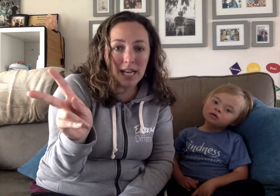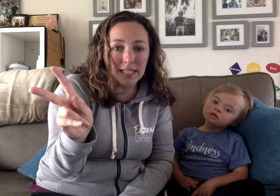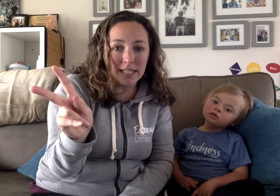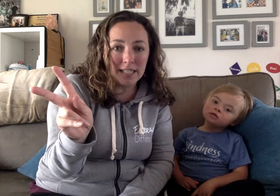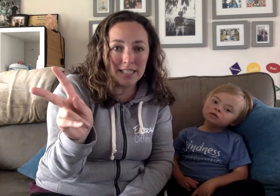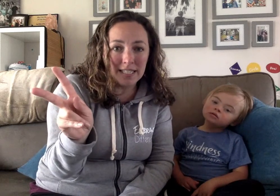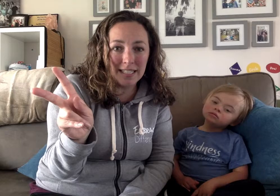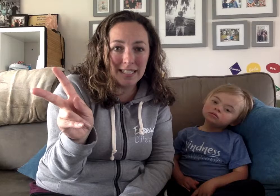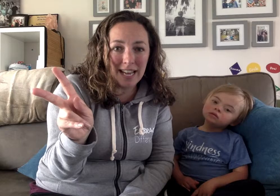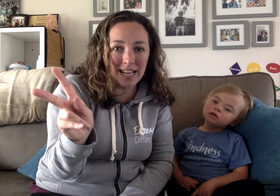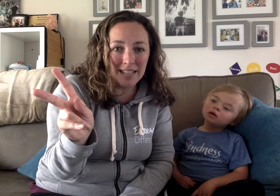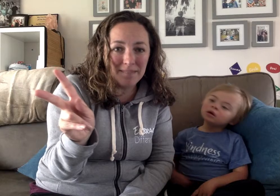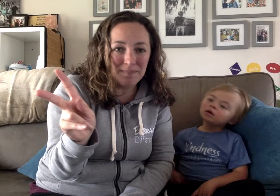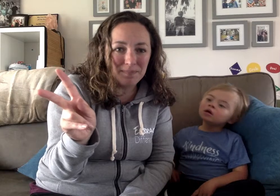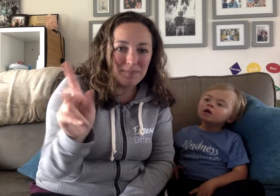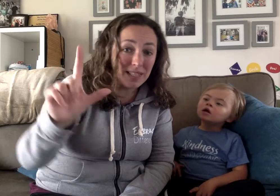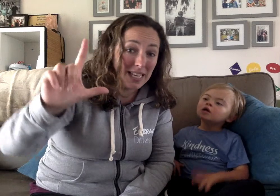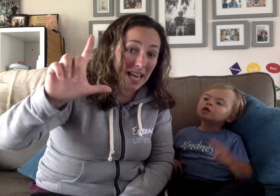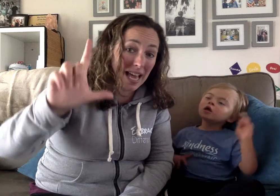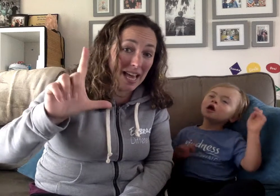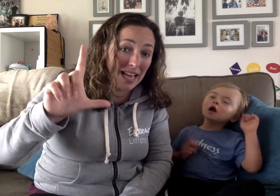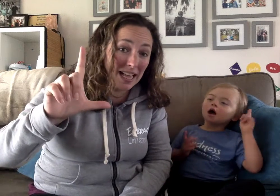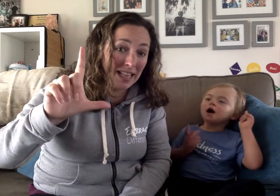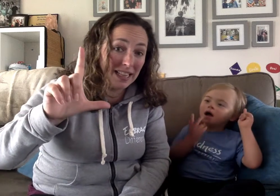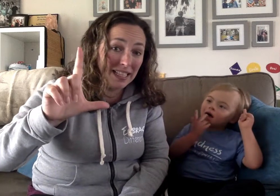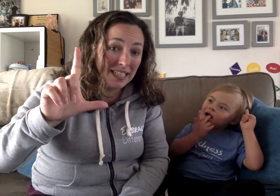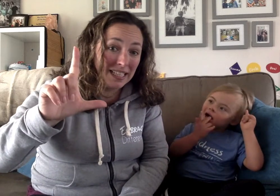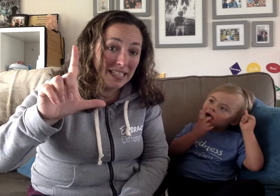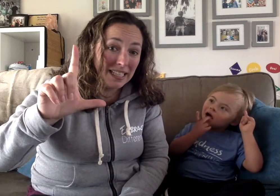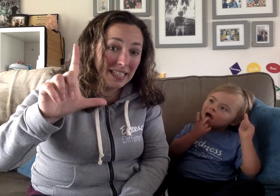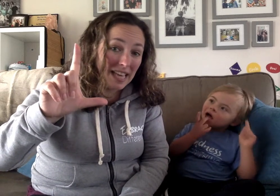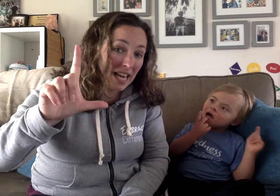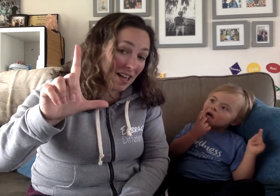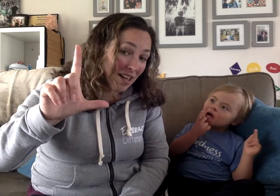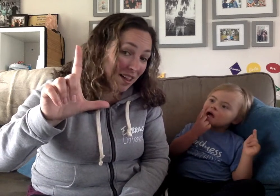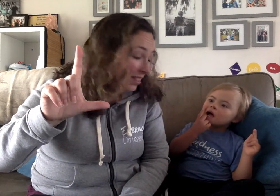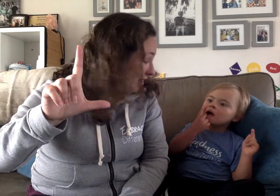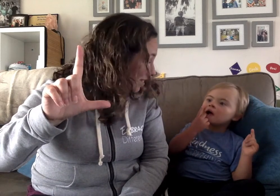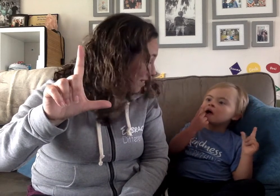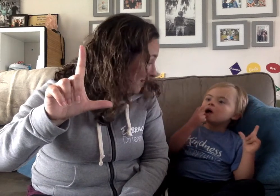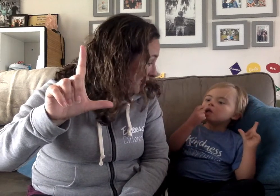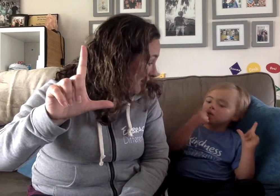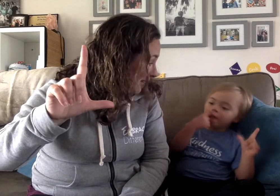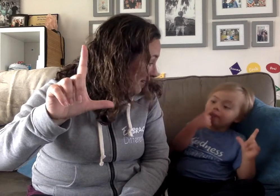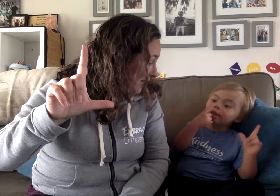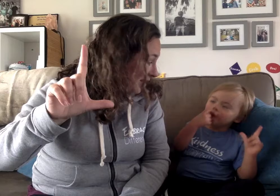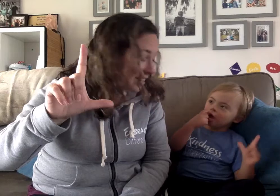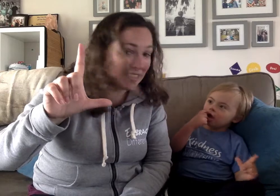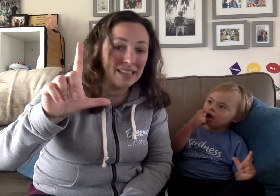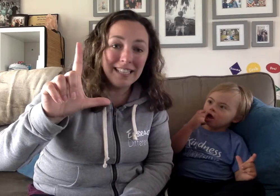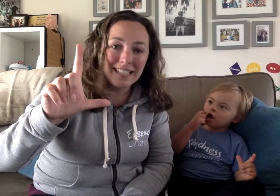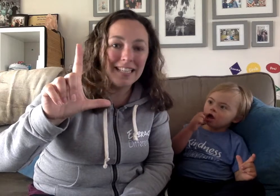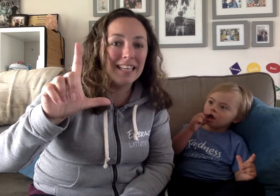of tilt it to the side. L. L. Lily. Lily, that's